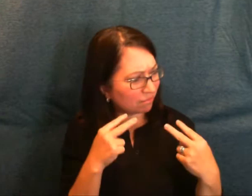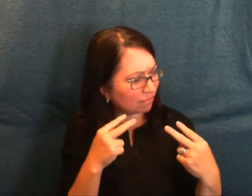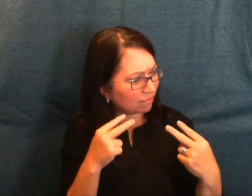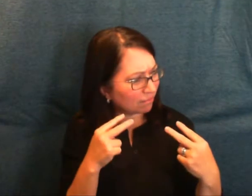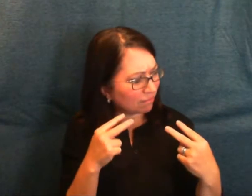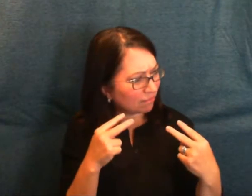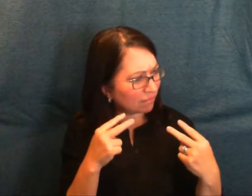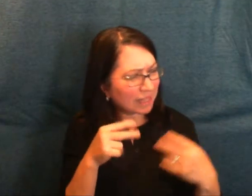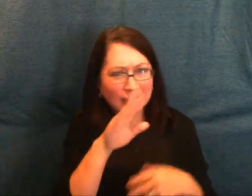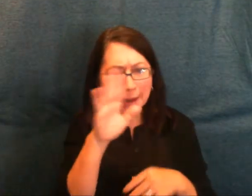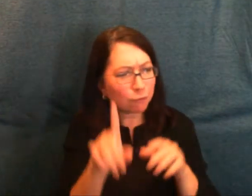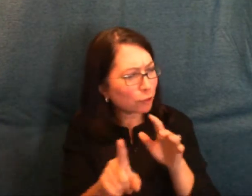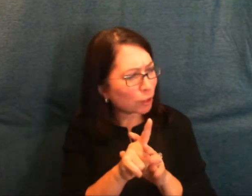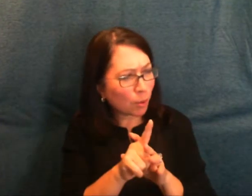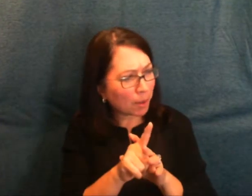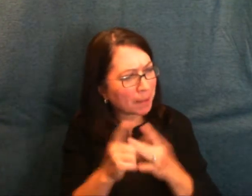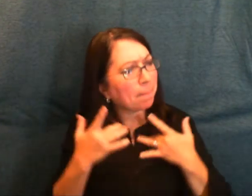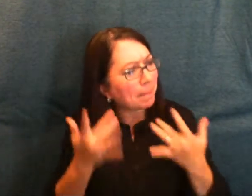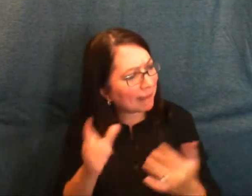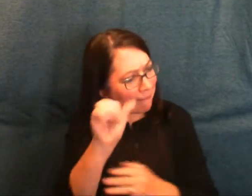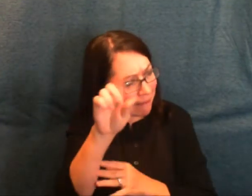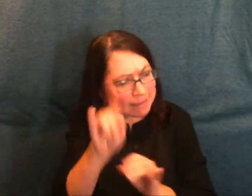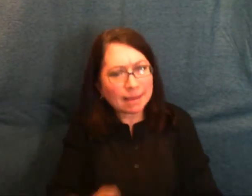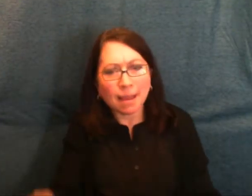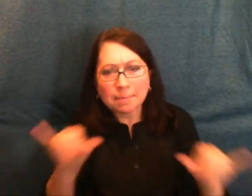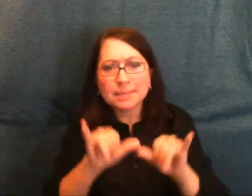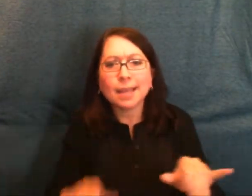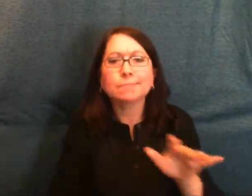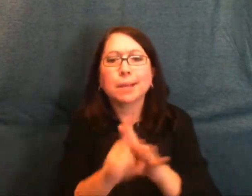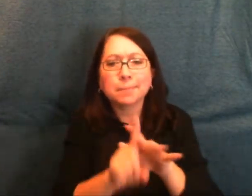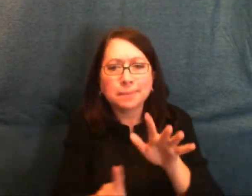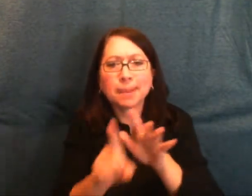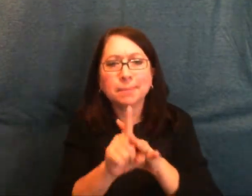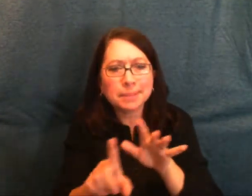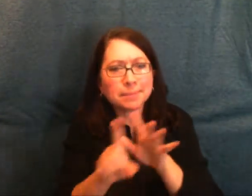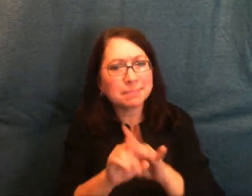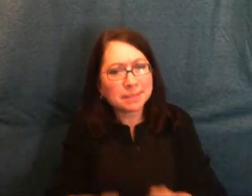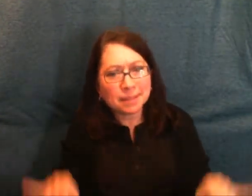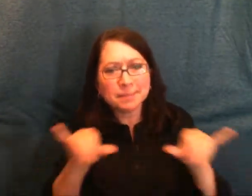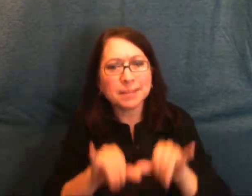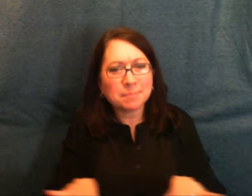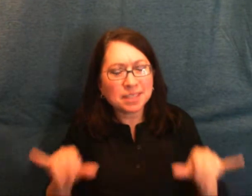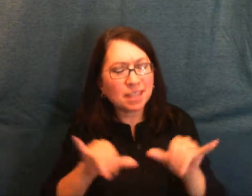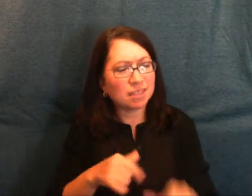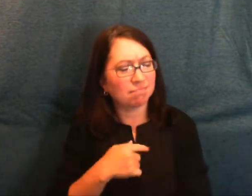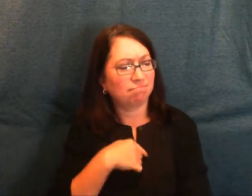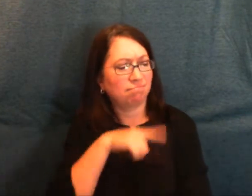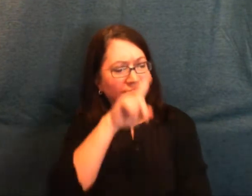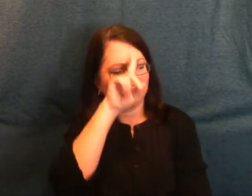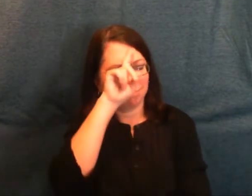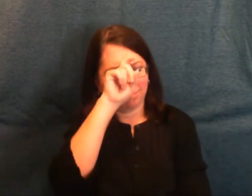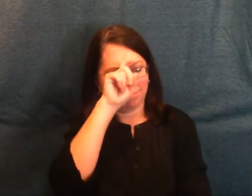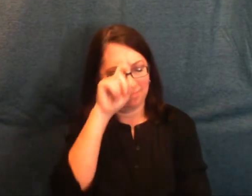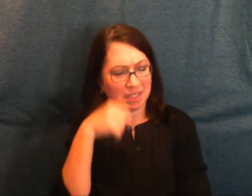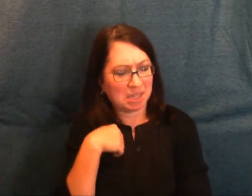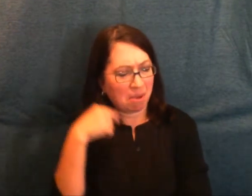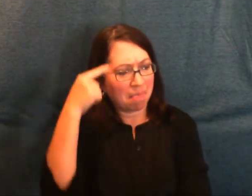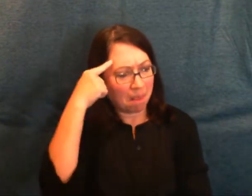again? Because, most of the ads repeat. Yeah. And I had the idea, maybe this is